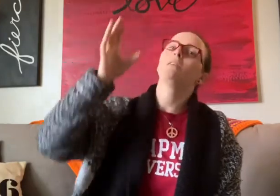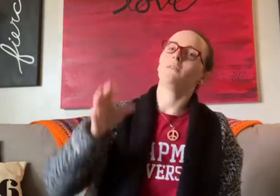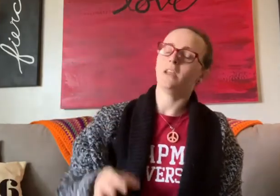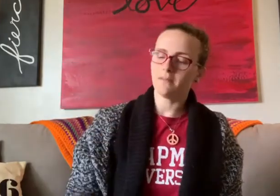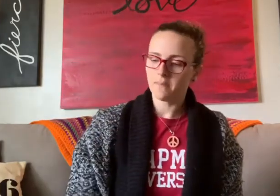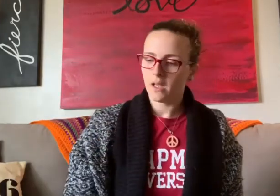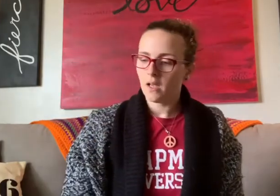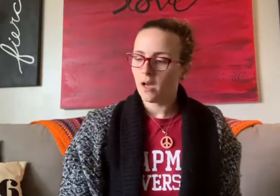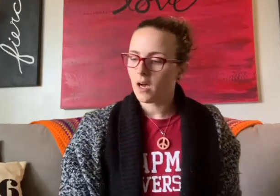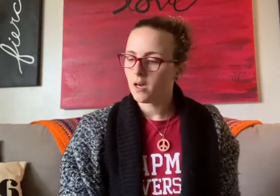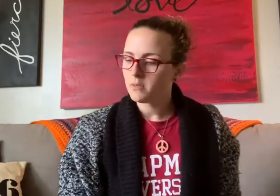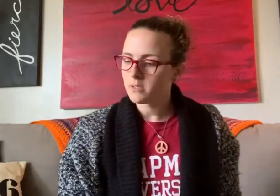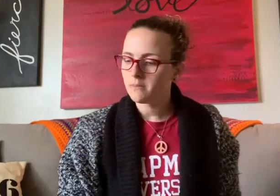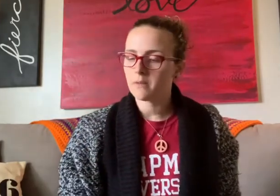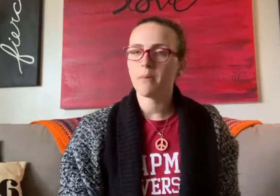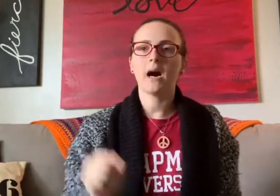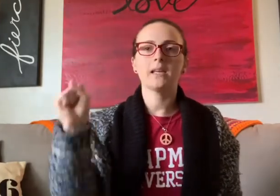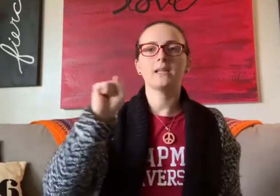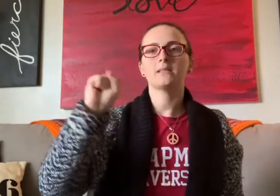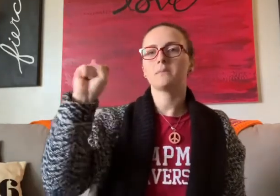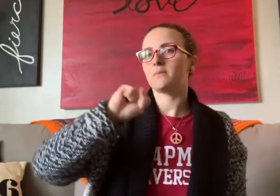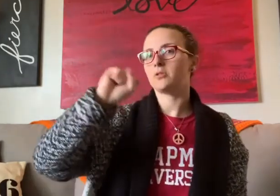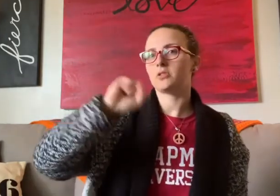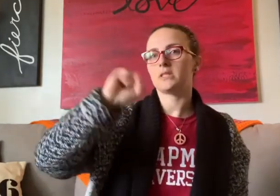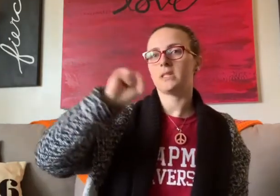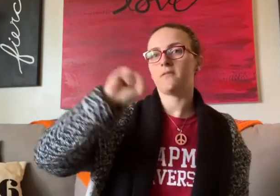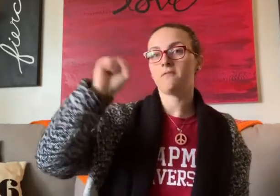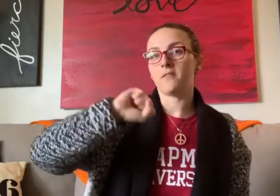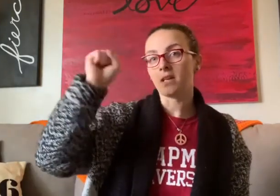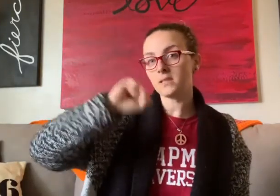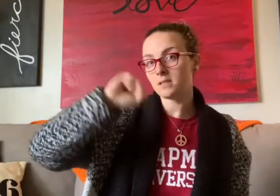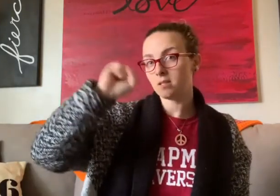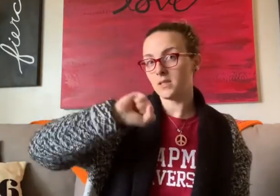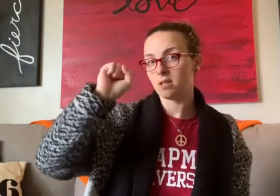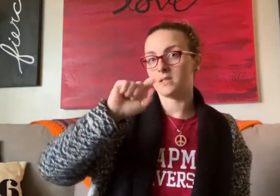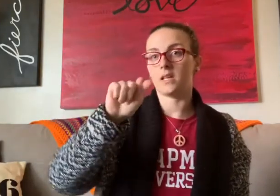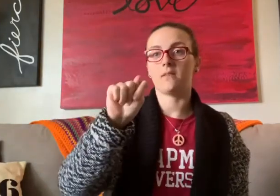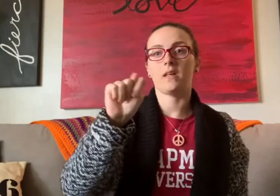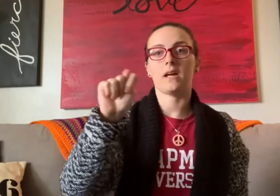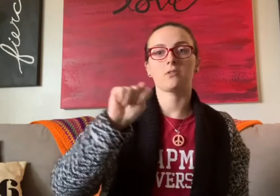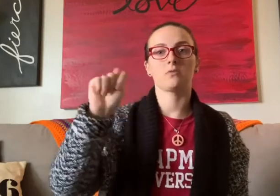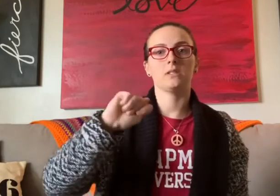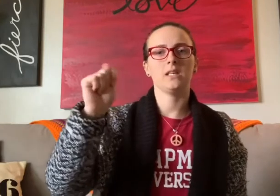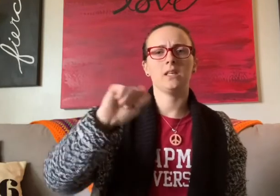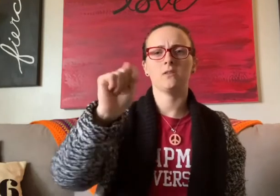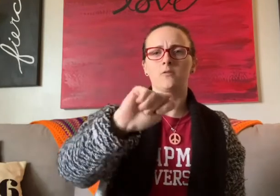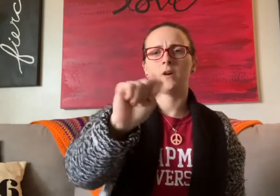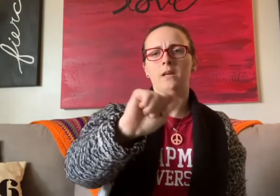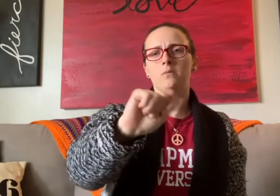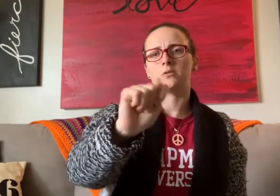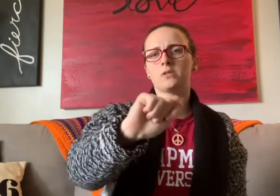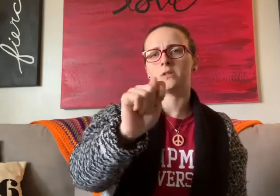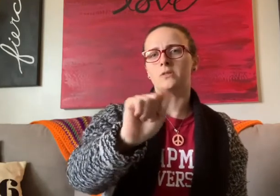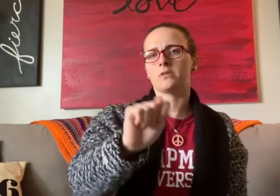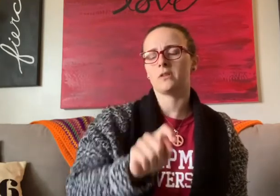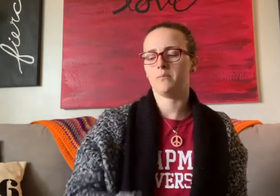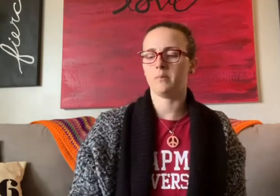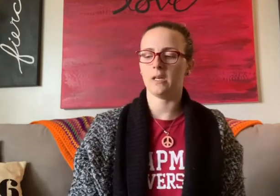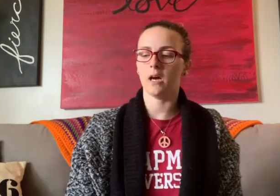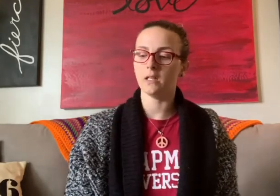thing. What are some potty? Sometimes you'll just see a fist instead of that actual T. Those fine motor skills are going to be a